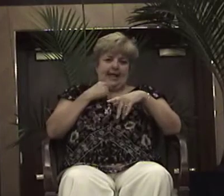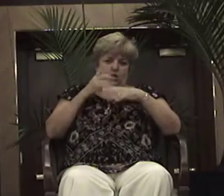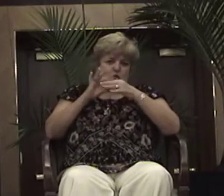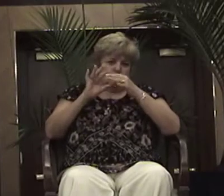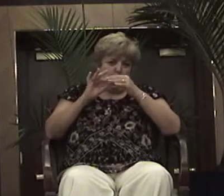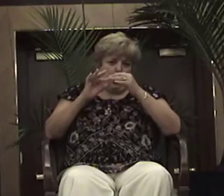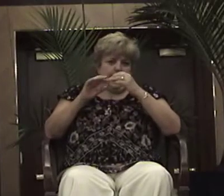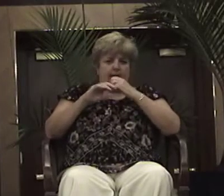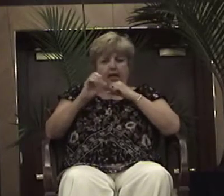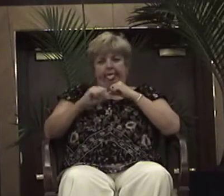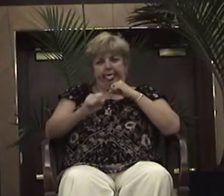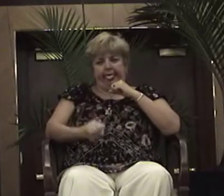lying.